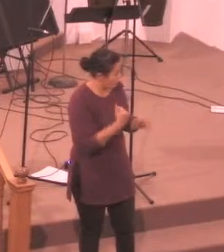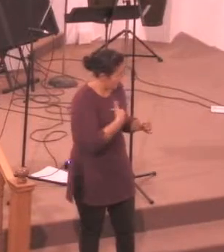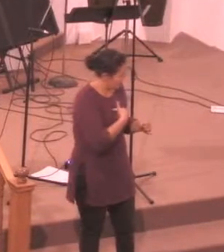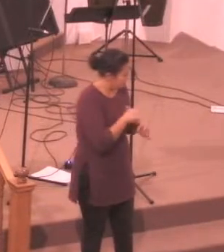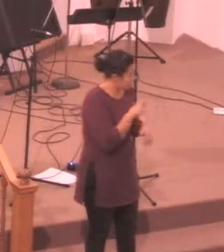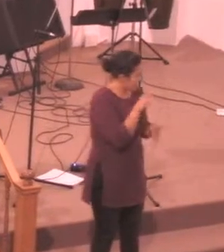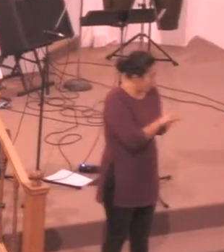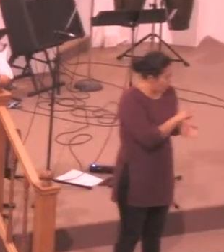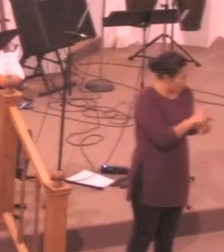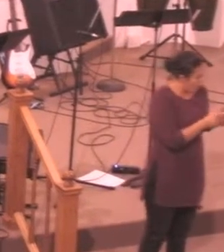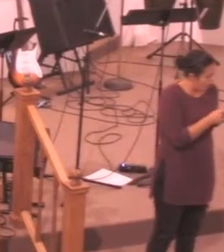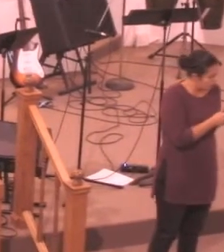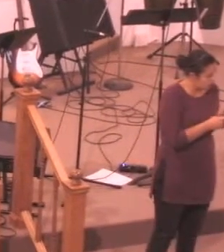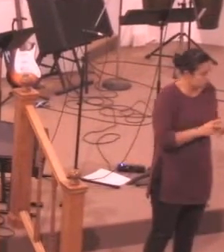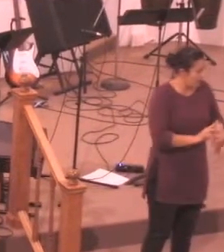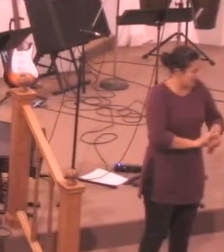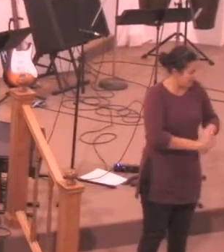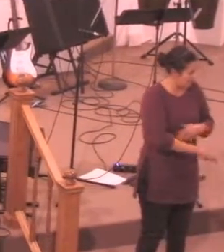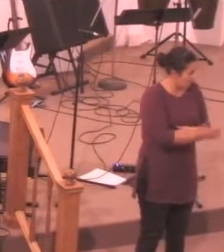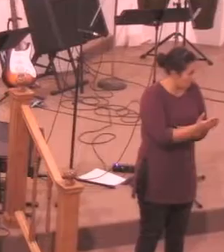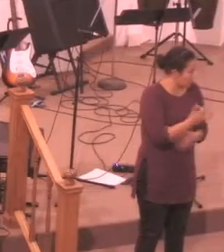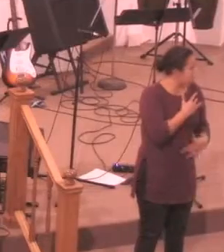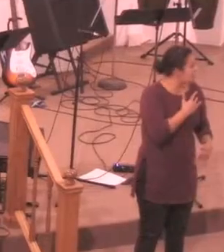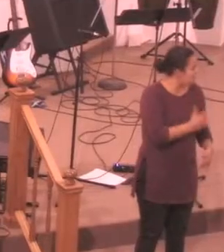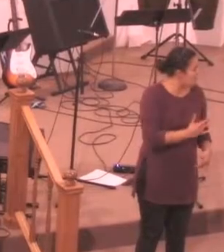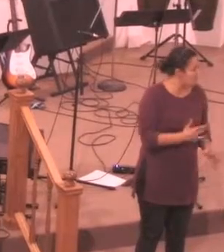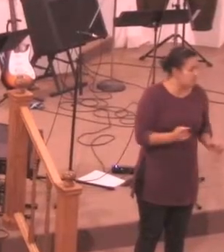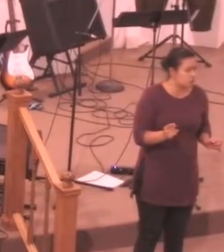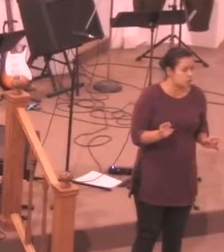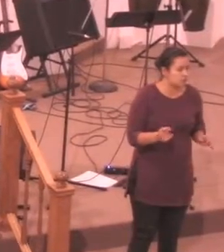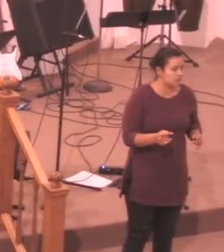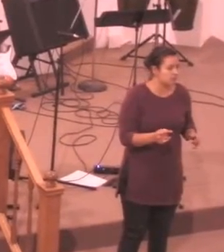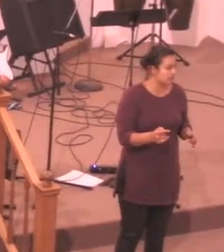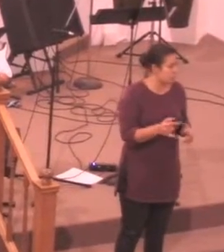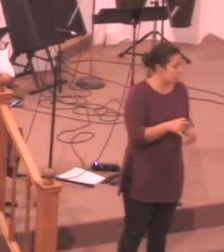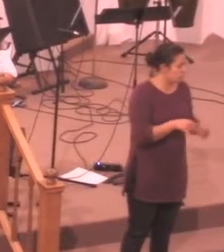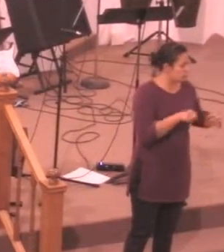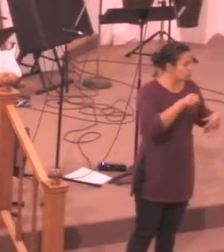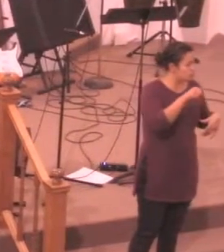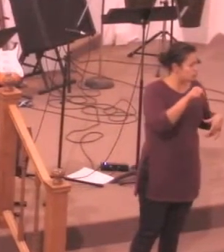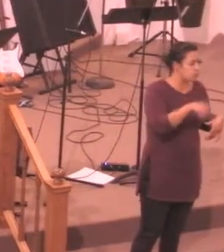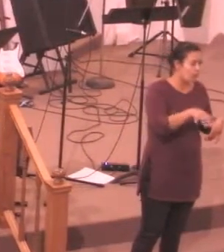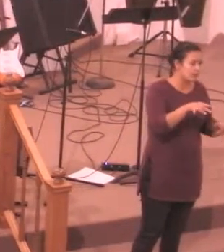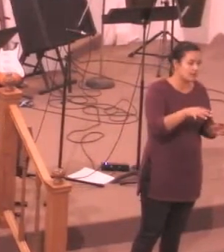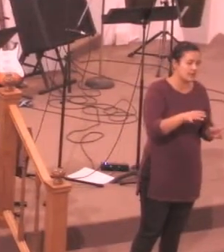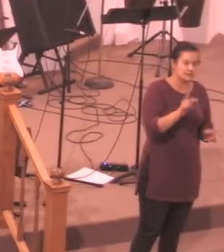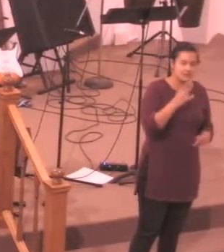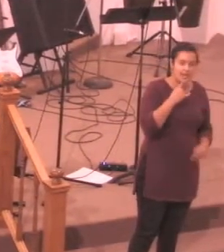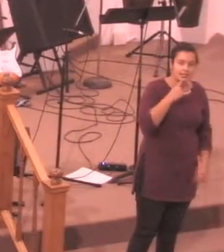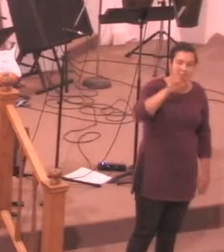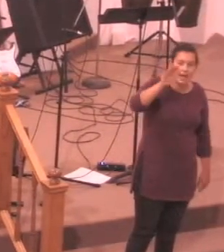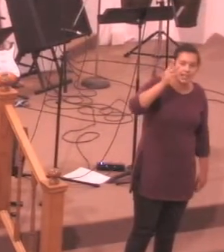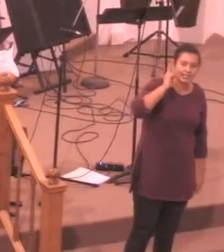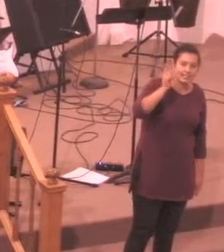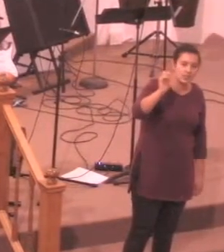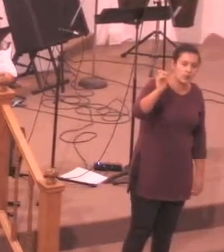and usually in the airport she just kicks me to the curb and says, I love you, see you when you get back, and